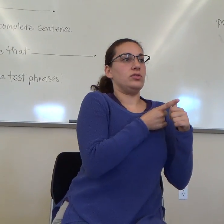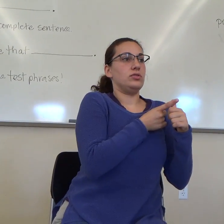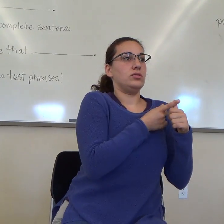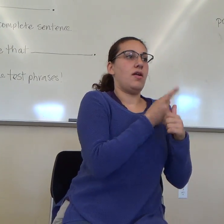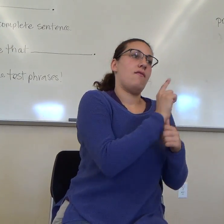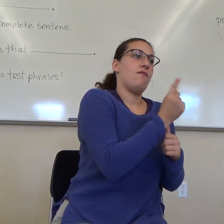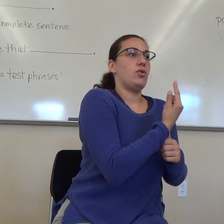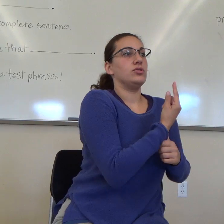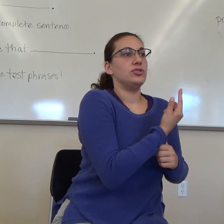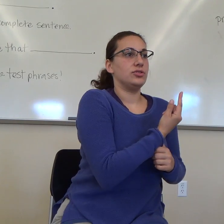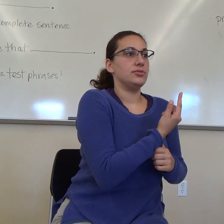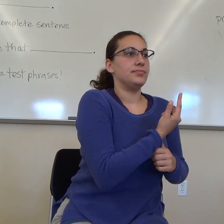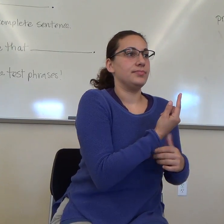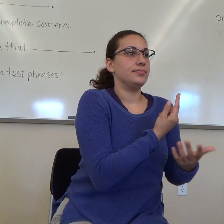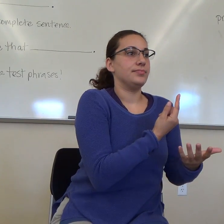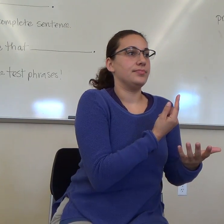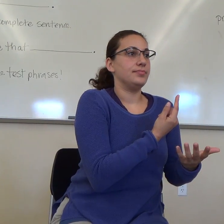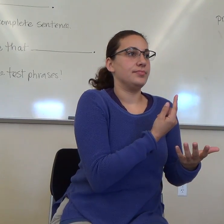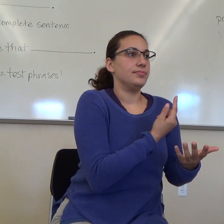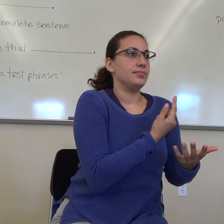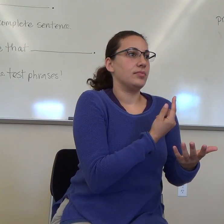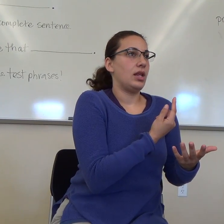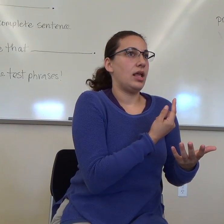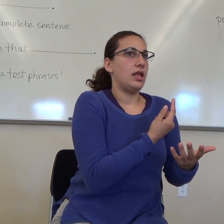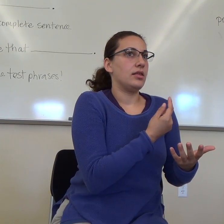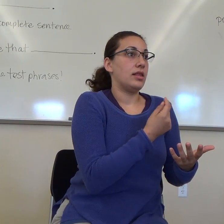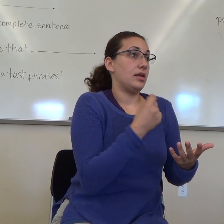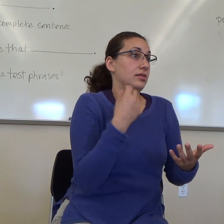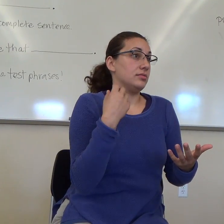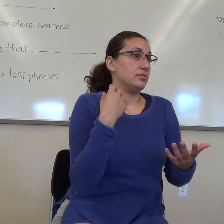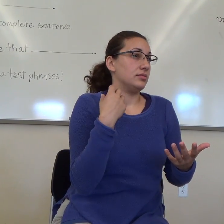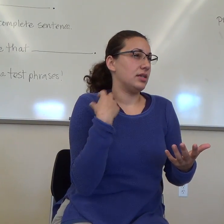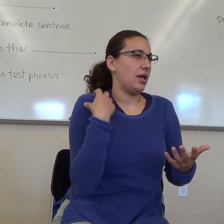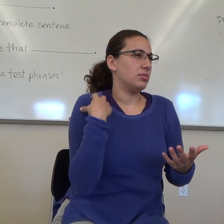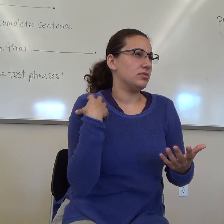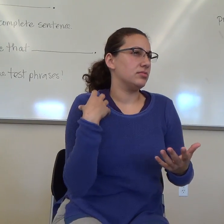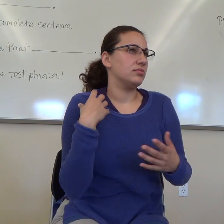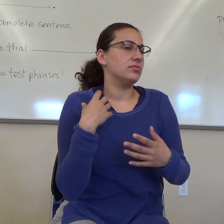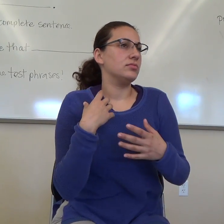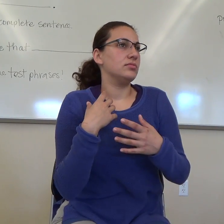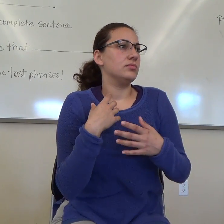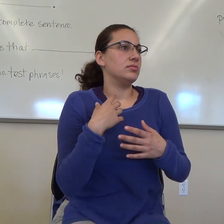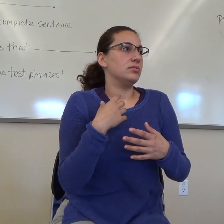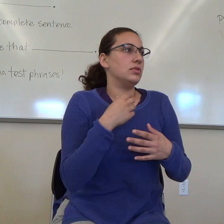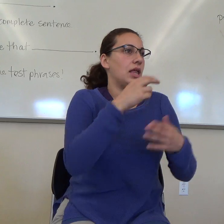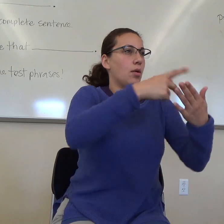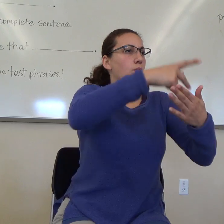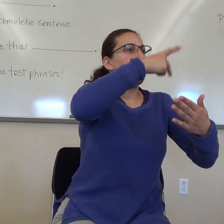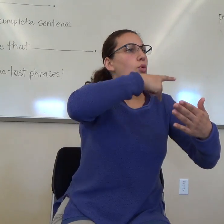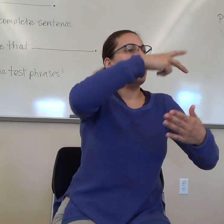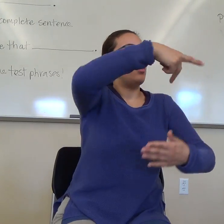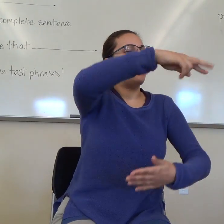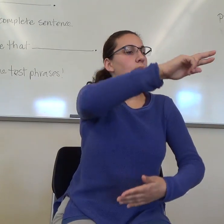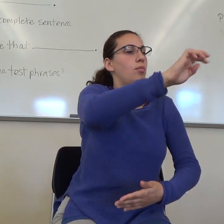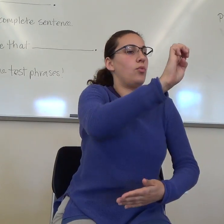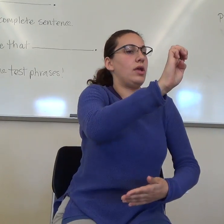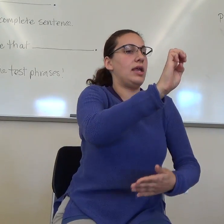okay? So, and that has the sense of, it kind of leads to this.